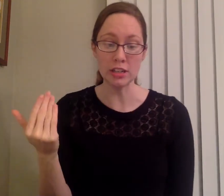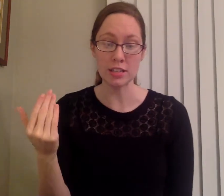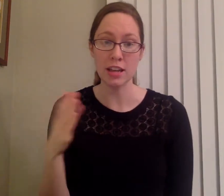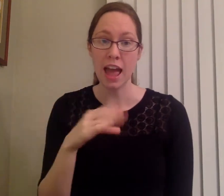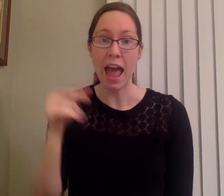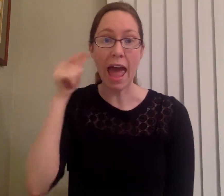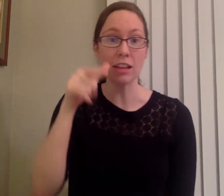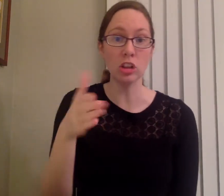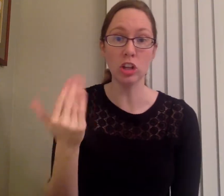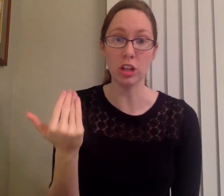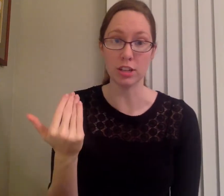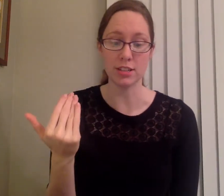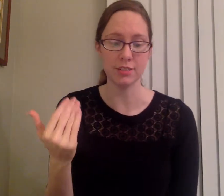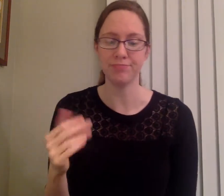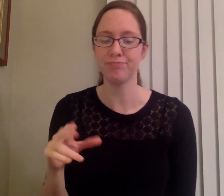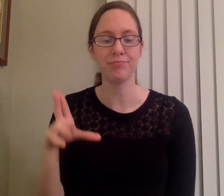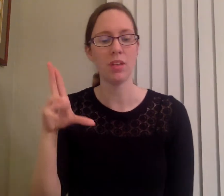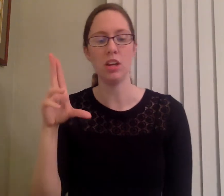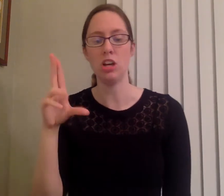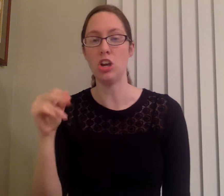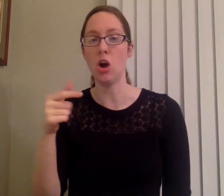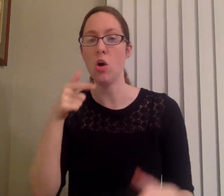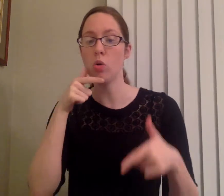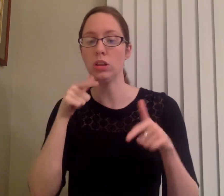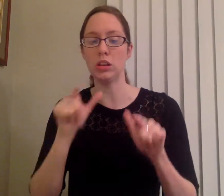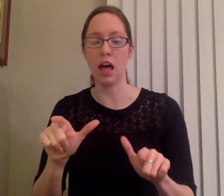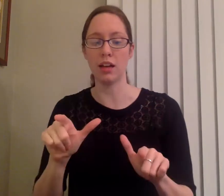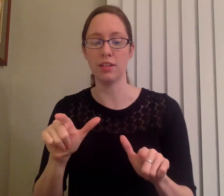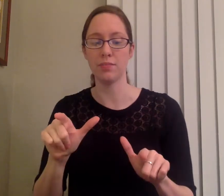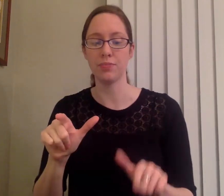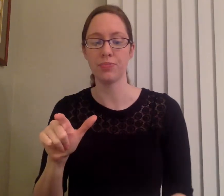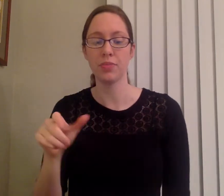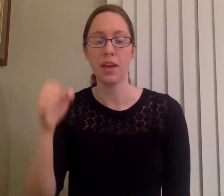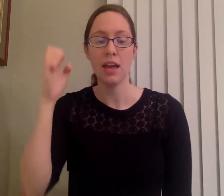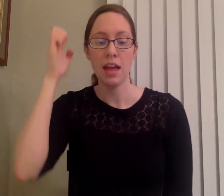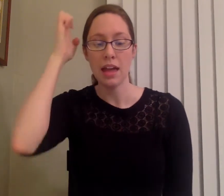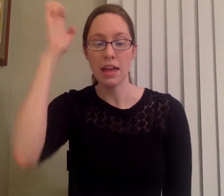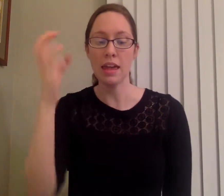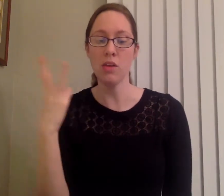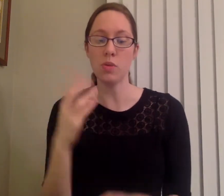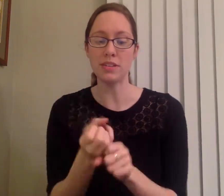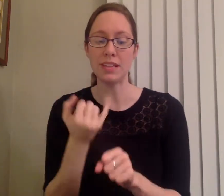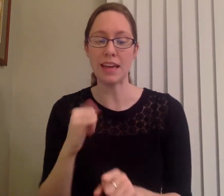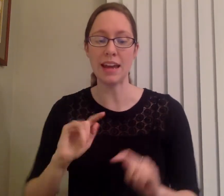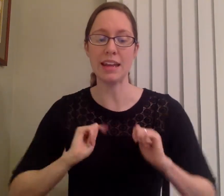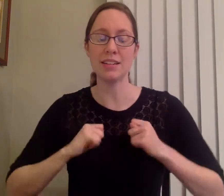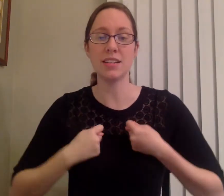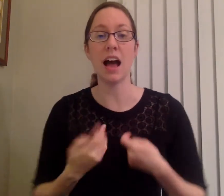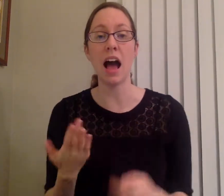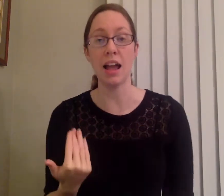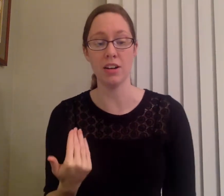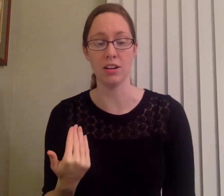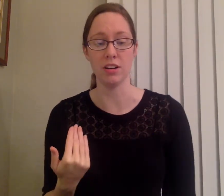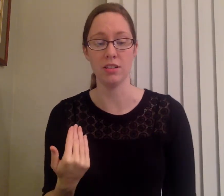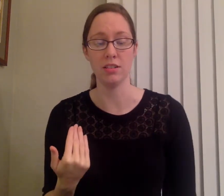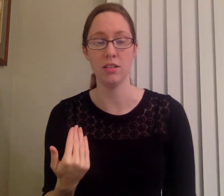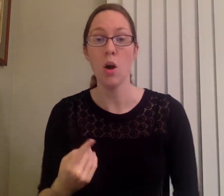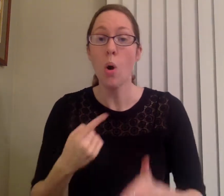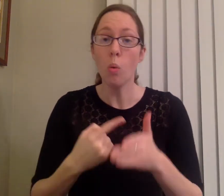looked and looked. No luck. He was getting tired.